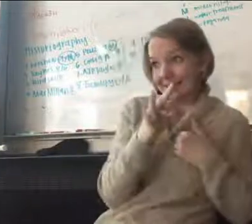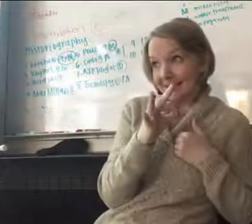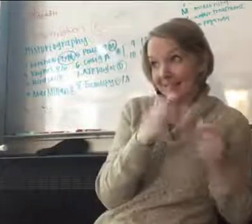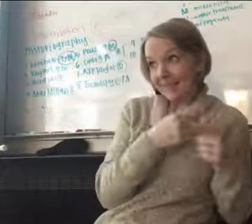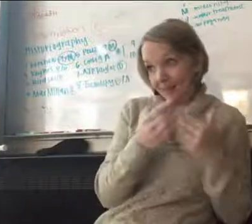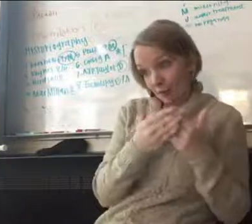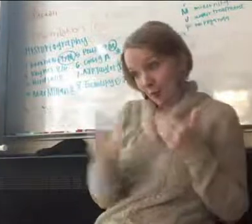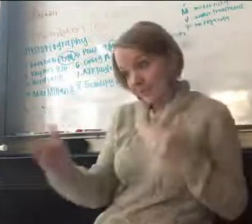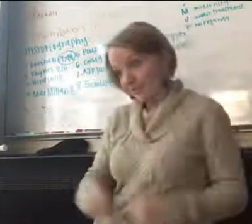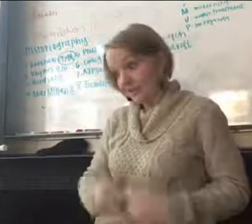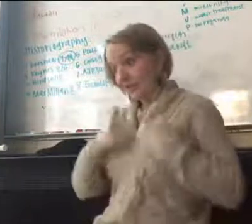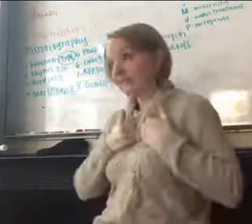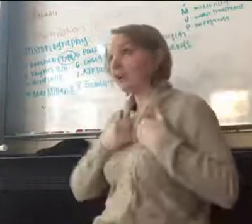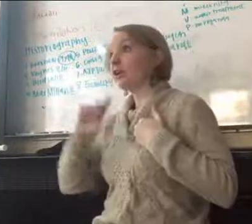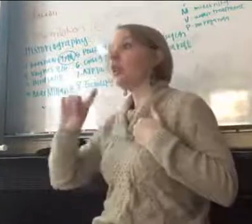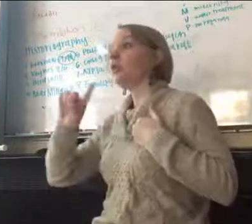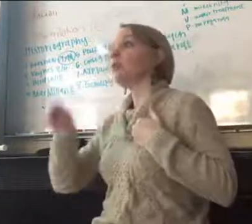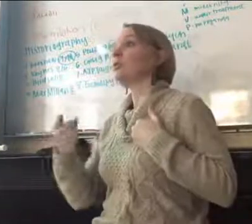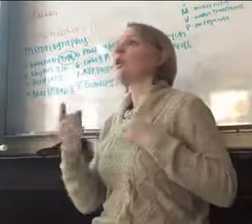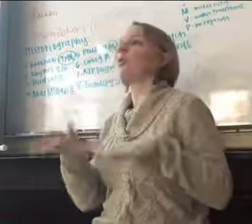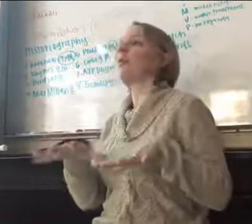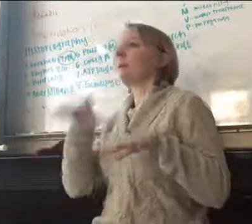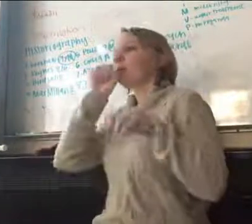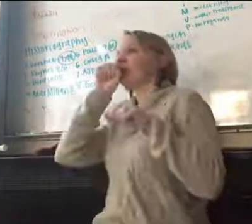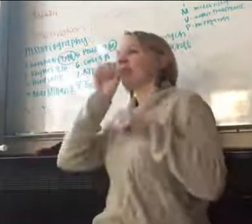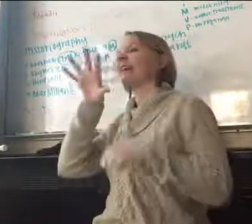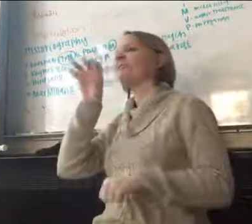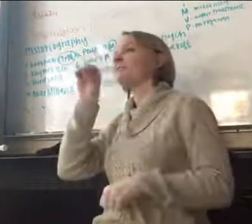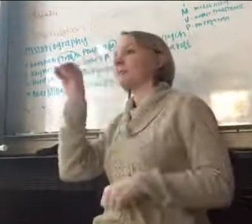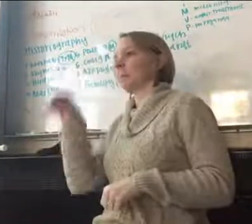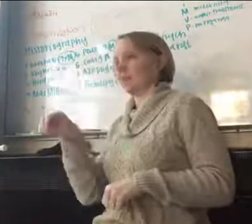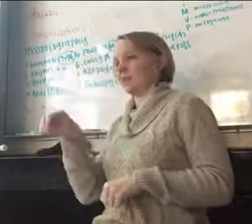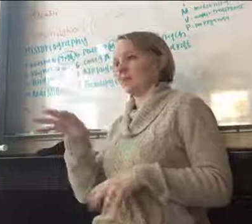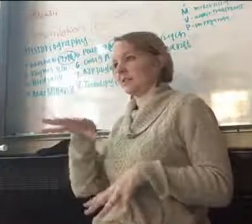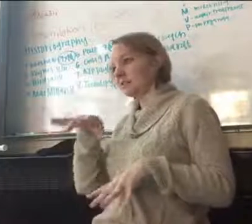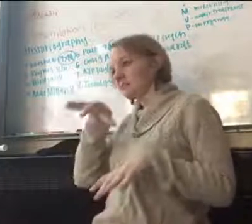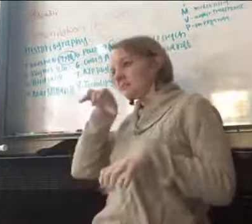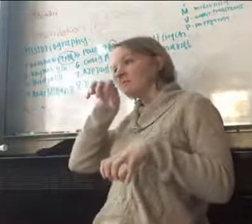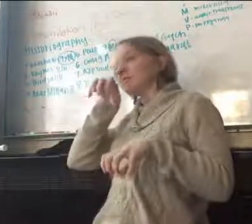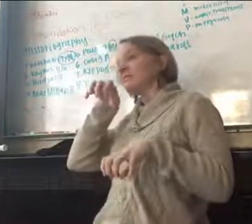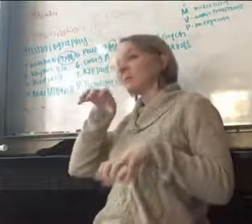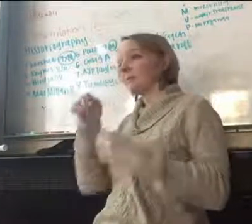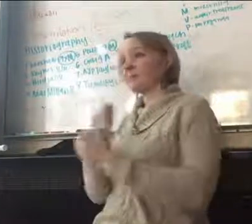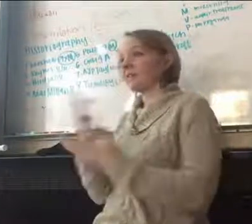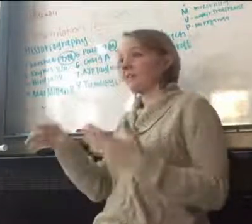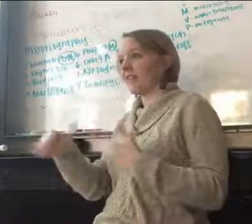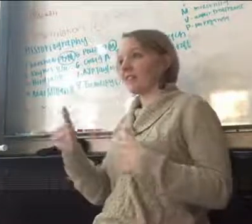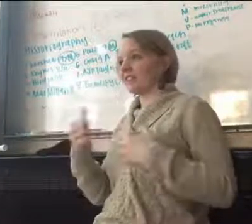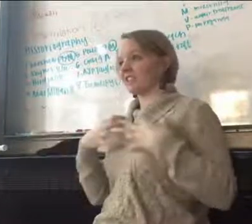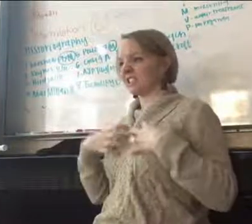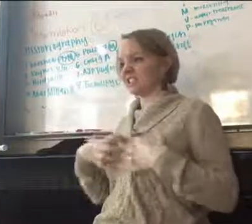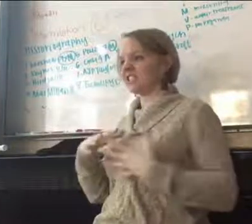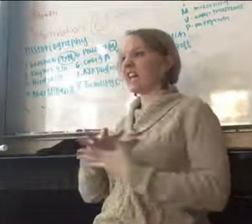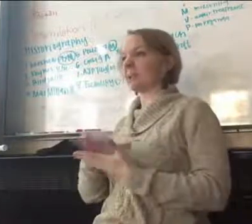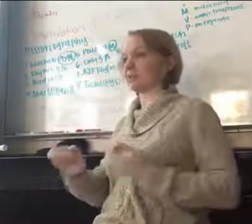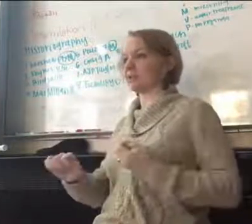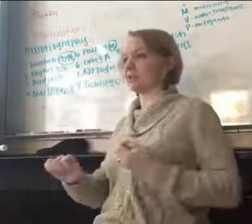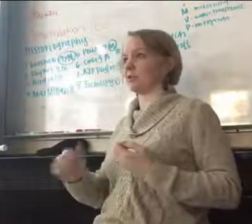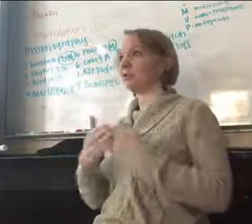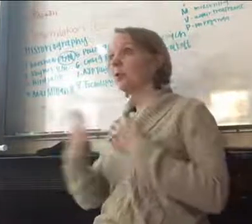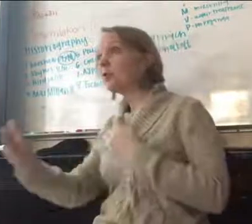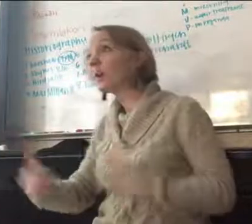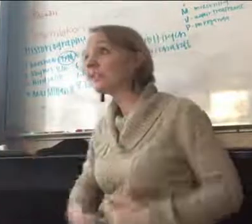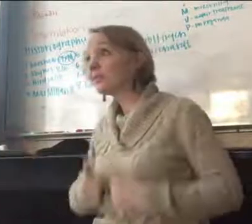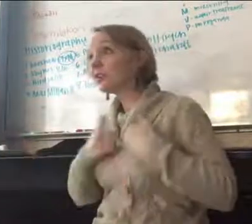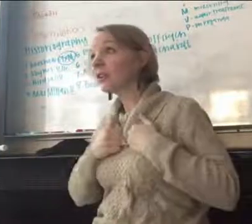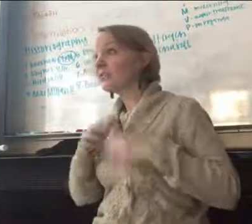the rest of your life, you can only breathe about 50% of the oxygen into you because everything else in your lungs is welts. So for the rest of your life, you